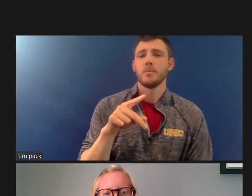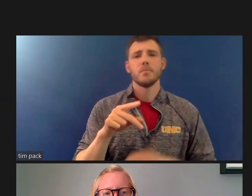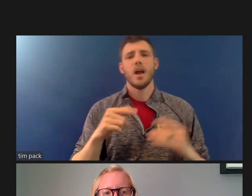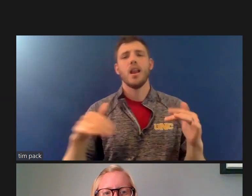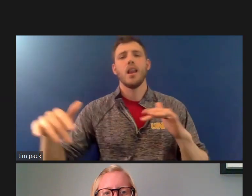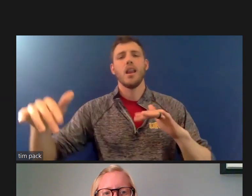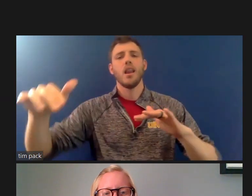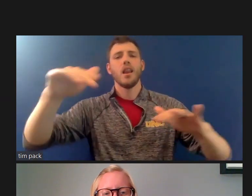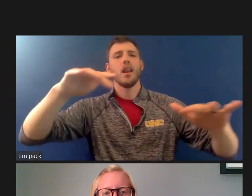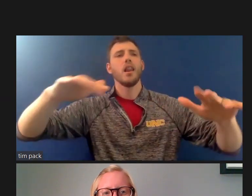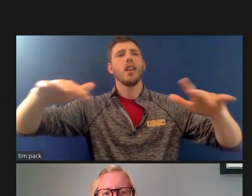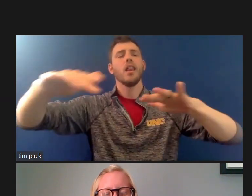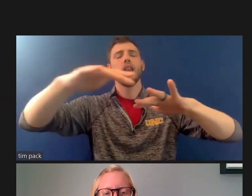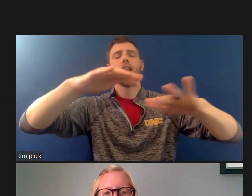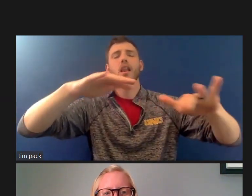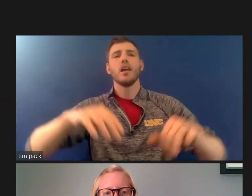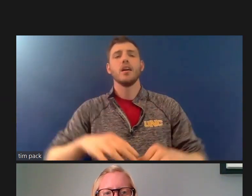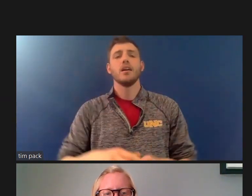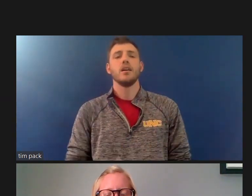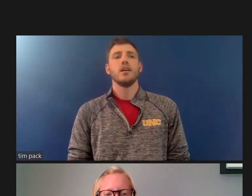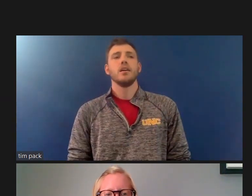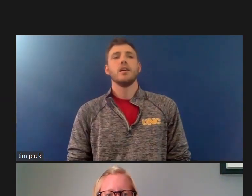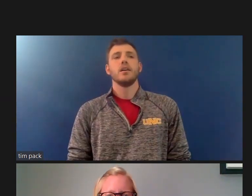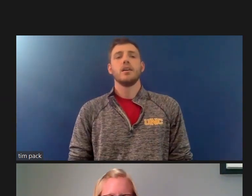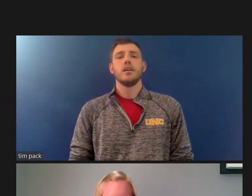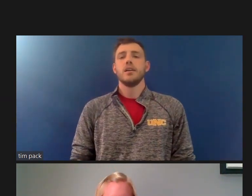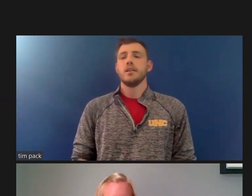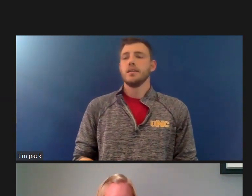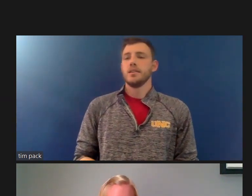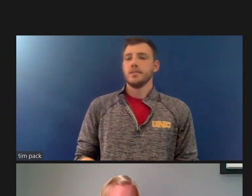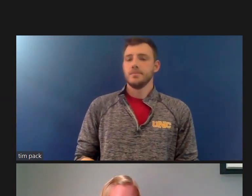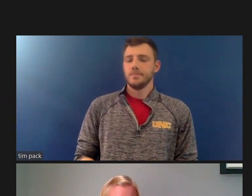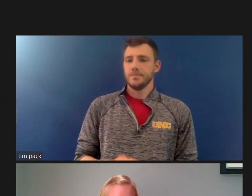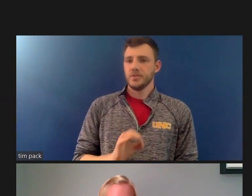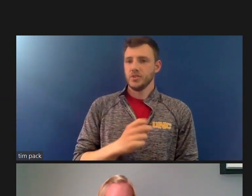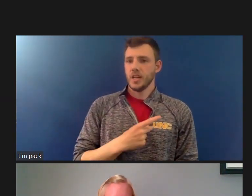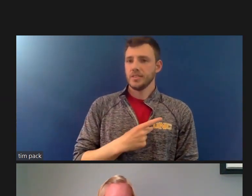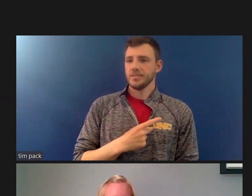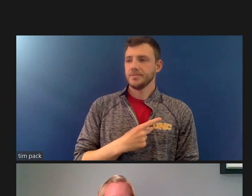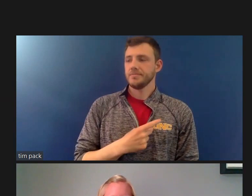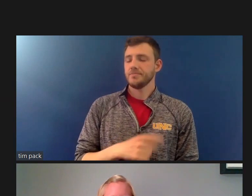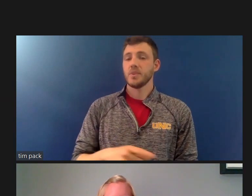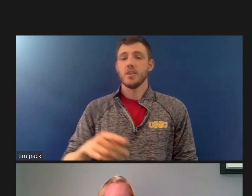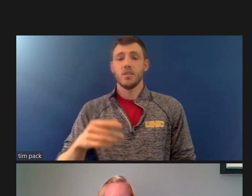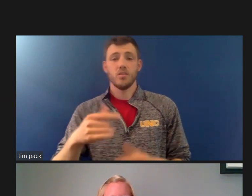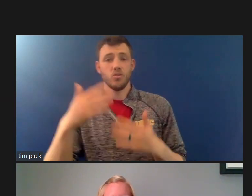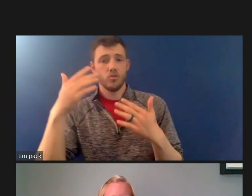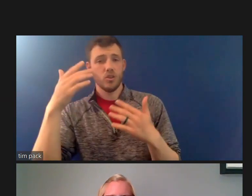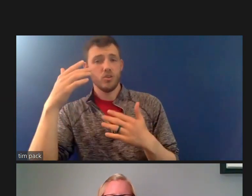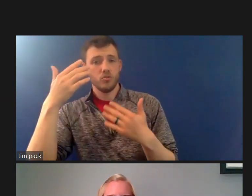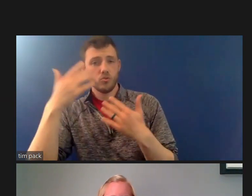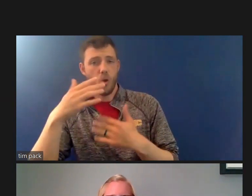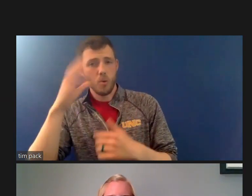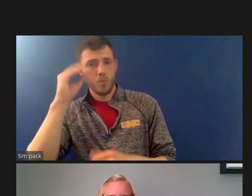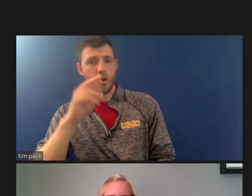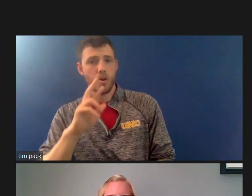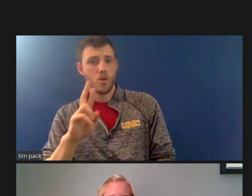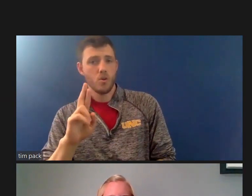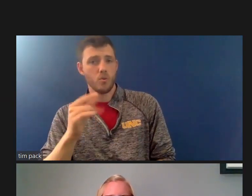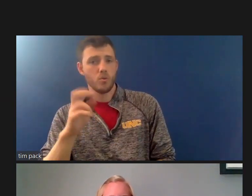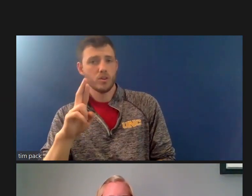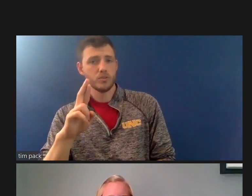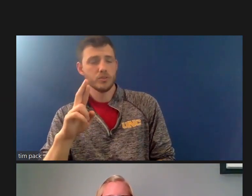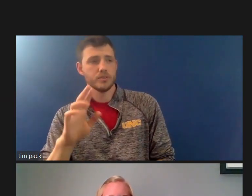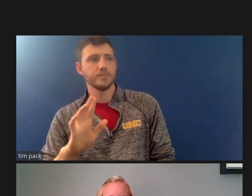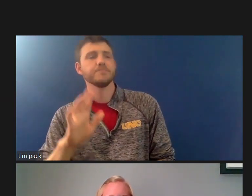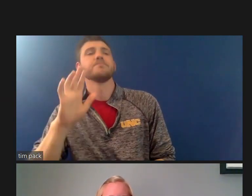Jack, He hesitated. The dark boy, Roger, stirred at last and spoke up. Let's have a